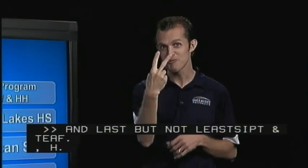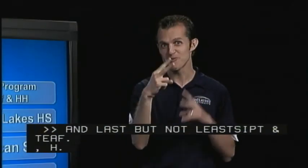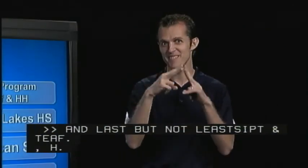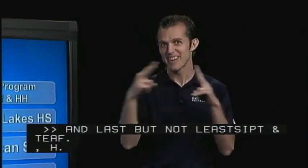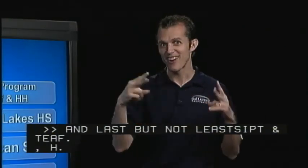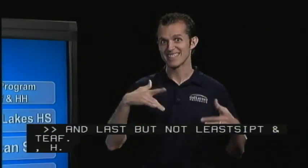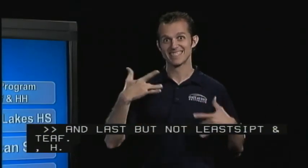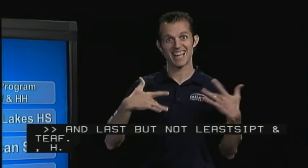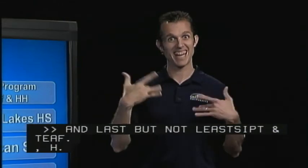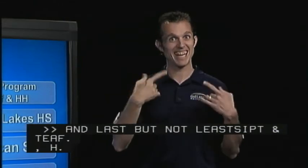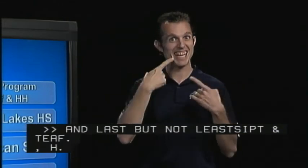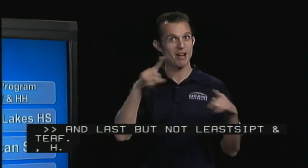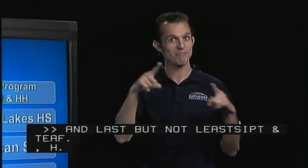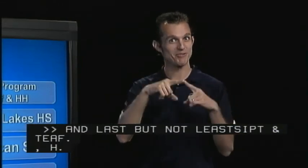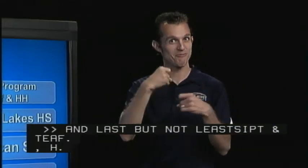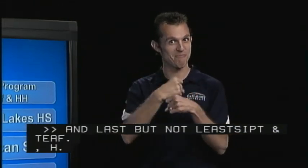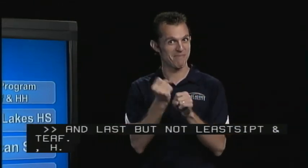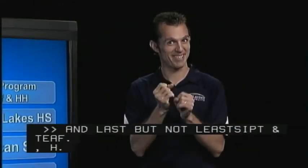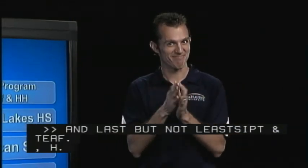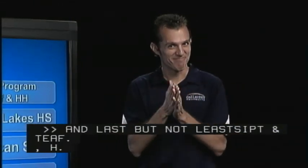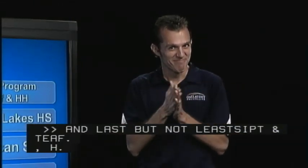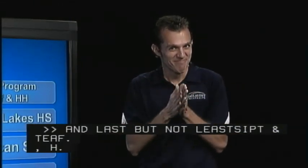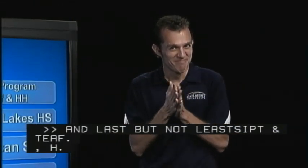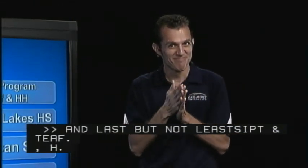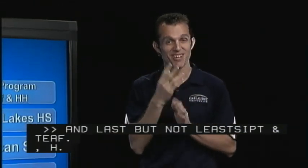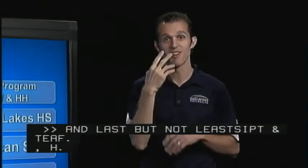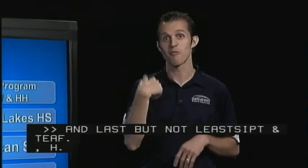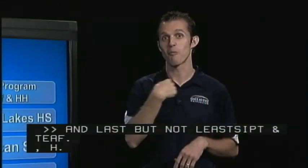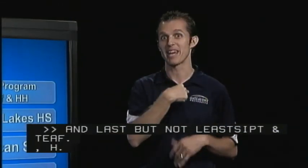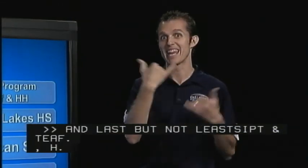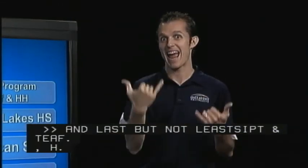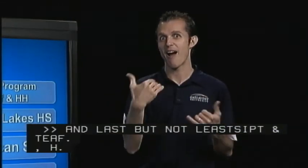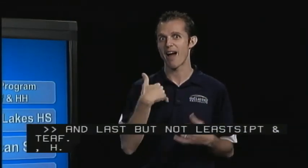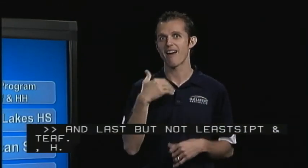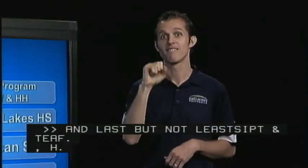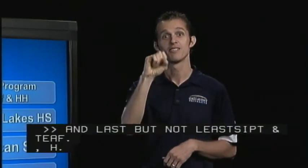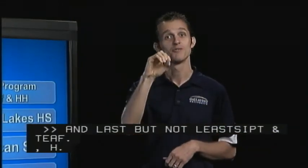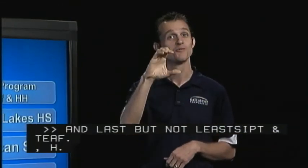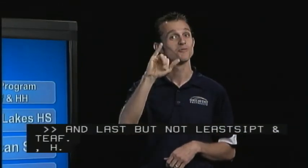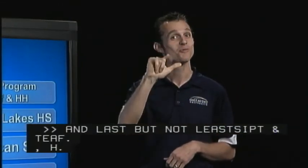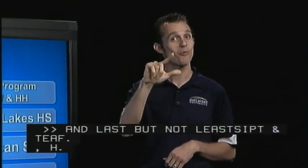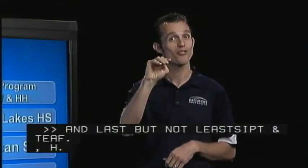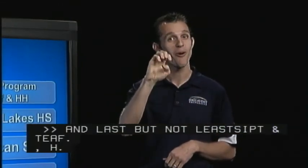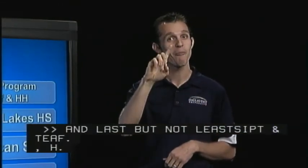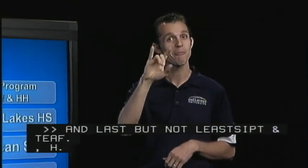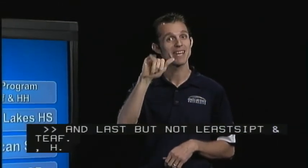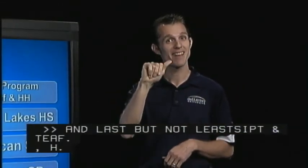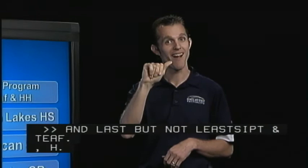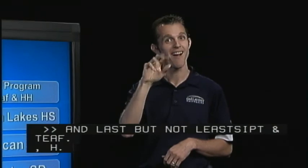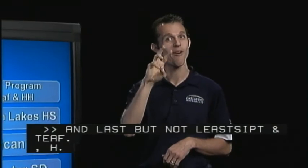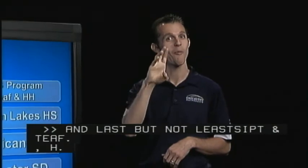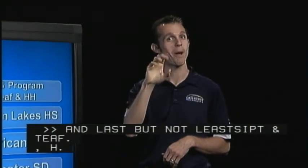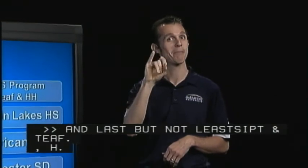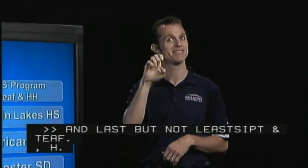Now I have two very exciting announcements to make. We now have a social media